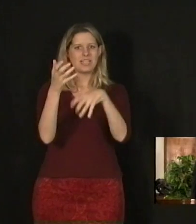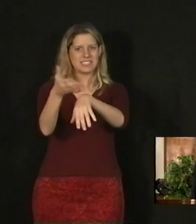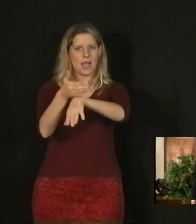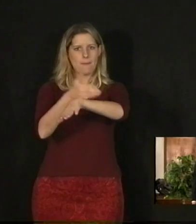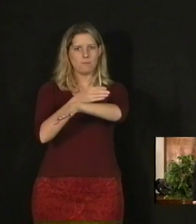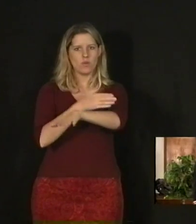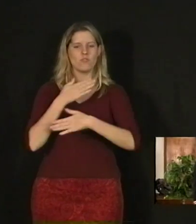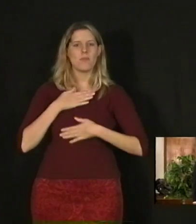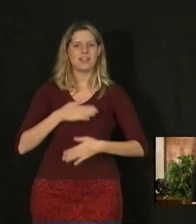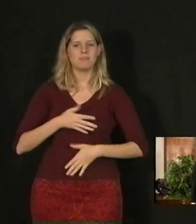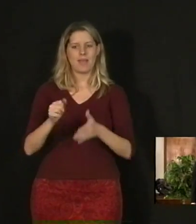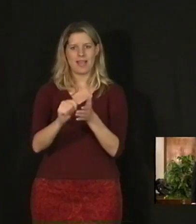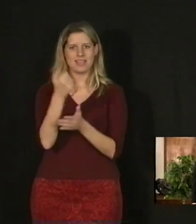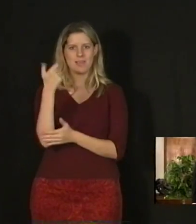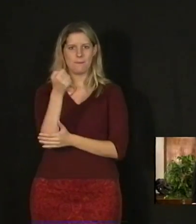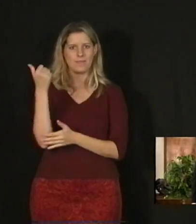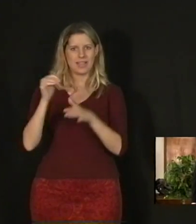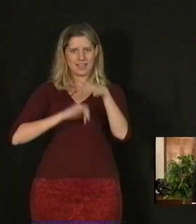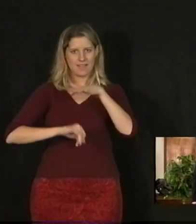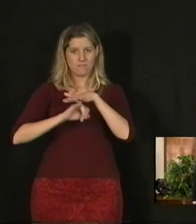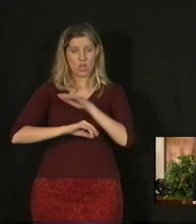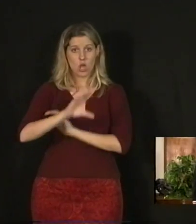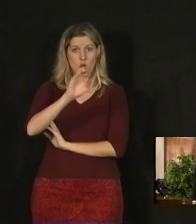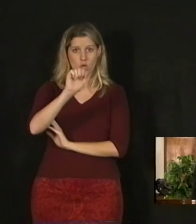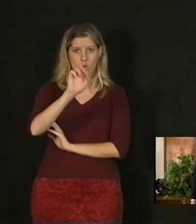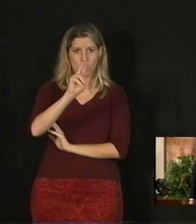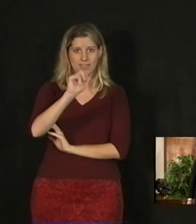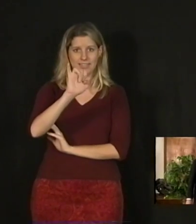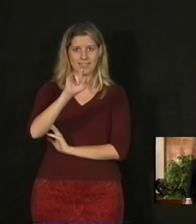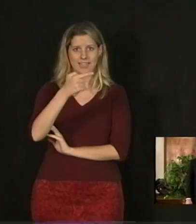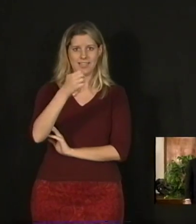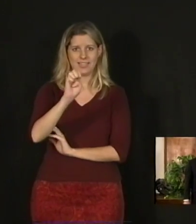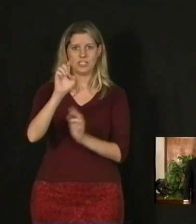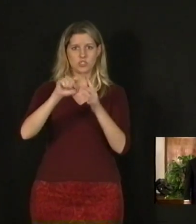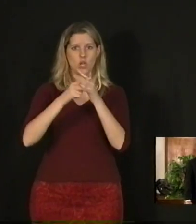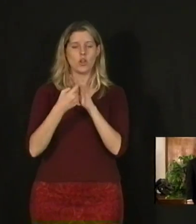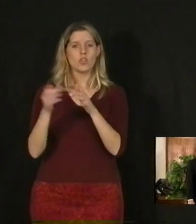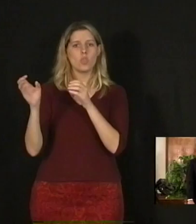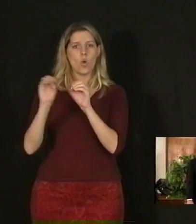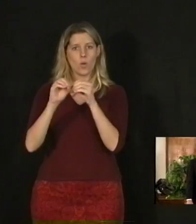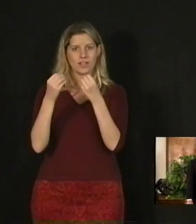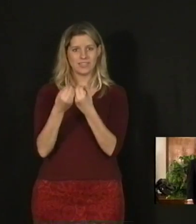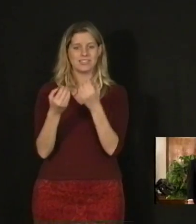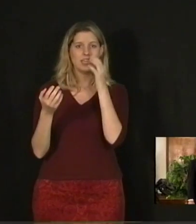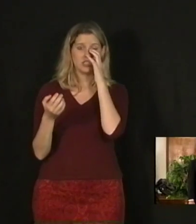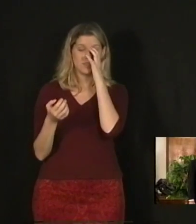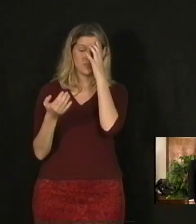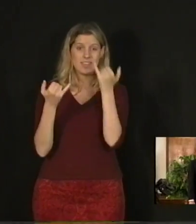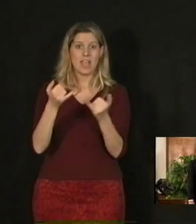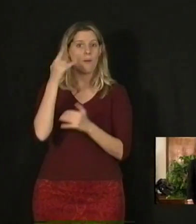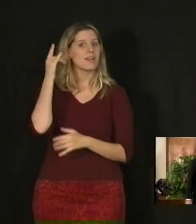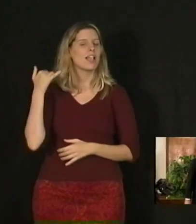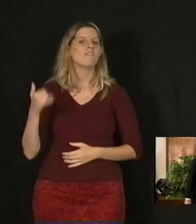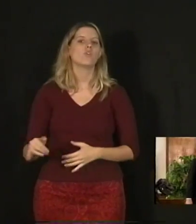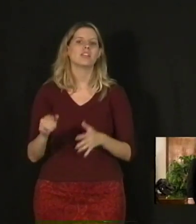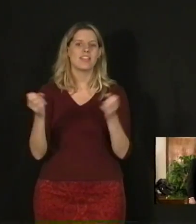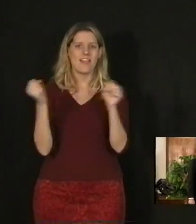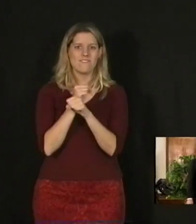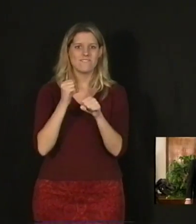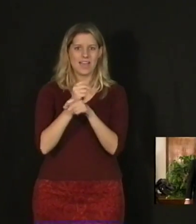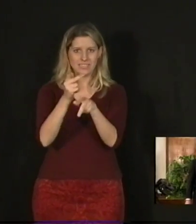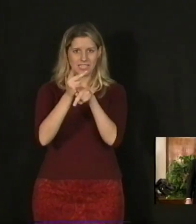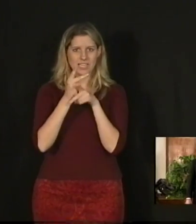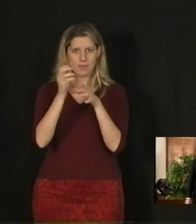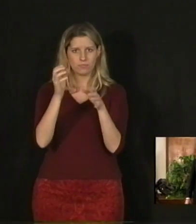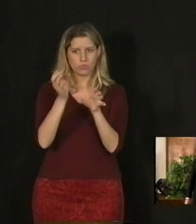by eliminating the inferior. Carnegie started the organization now in Berkeley, California, that fights to